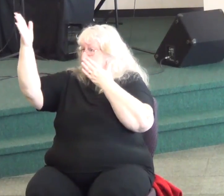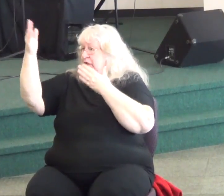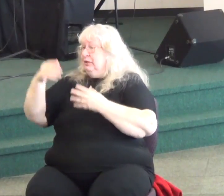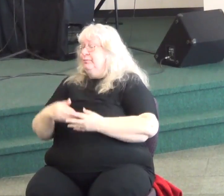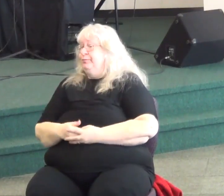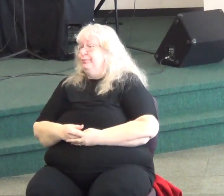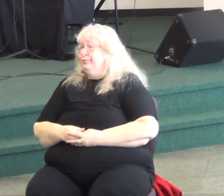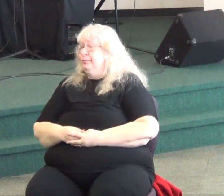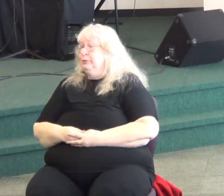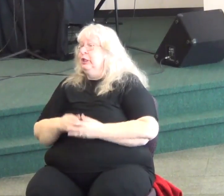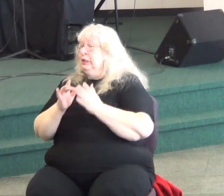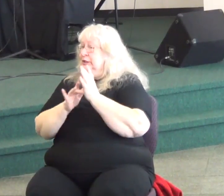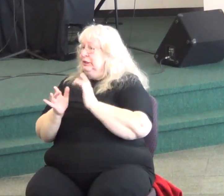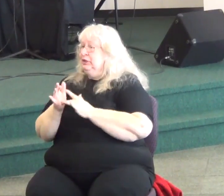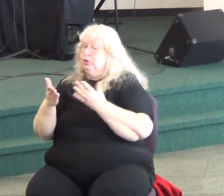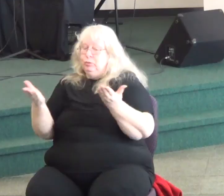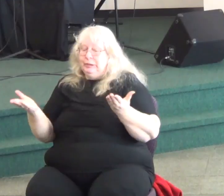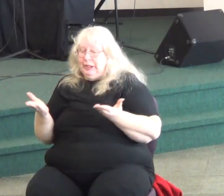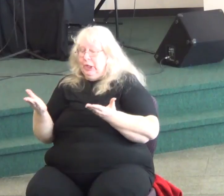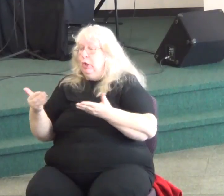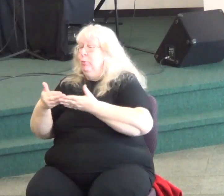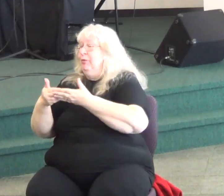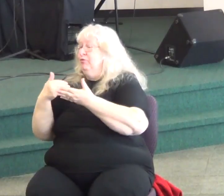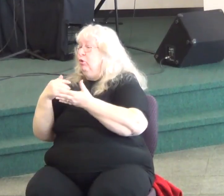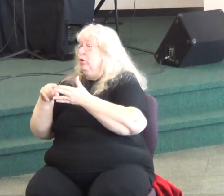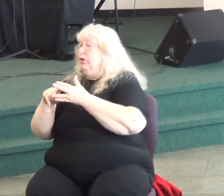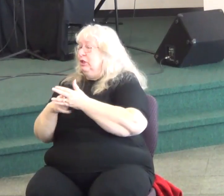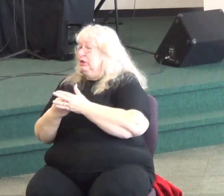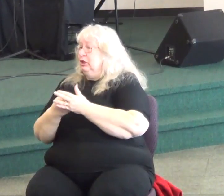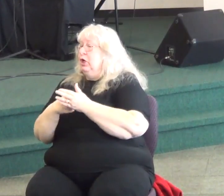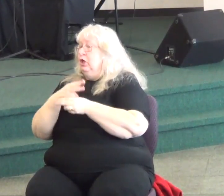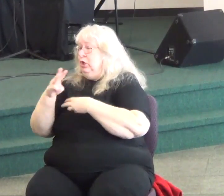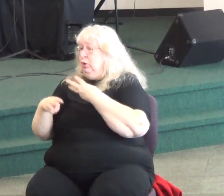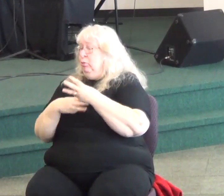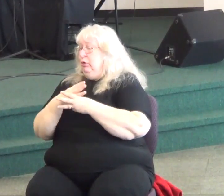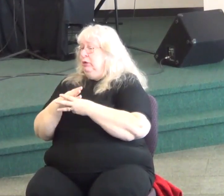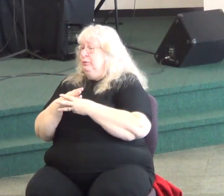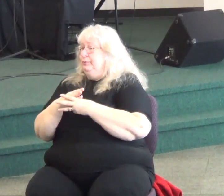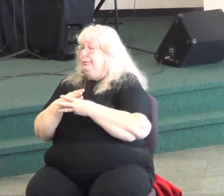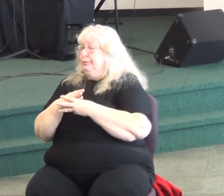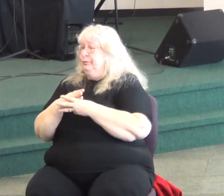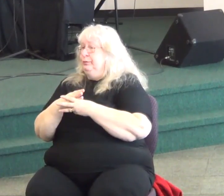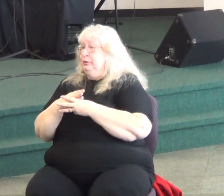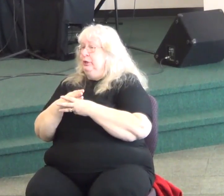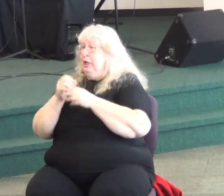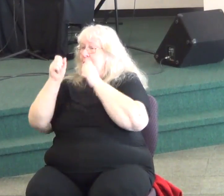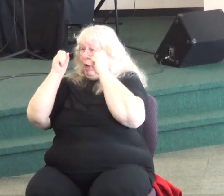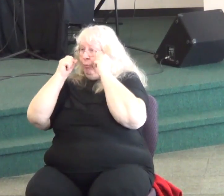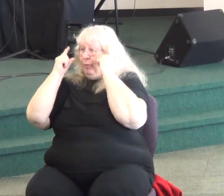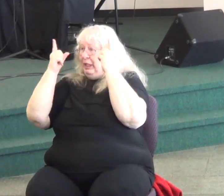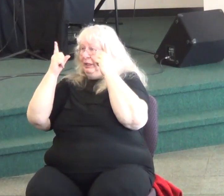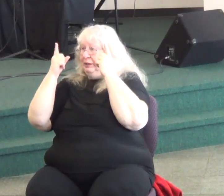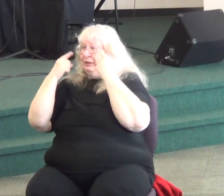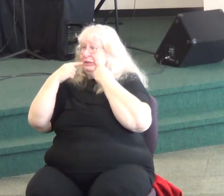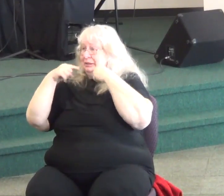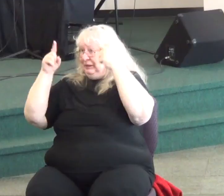the beginning. What an amazing, amazing accomplishment that Jesus makes.